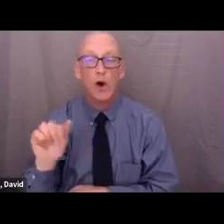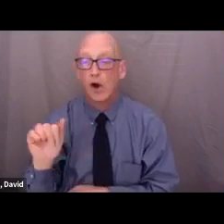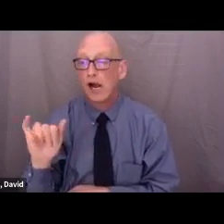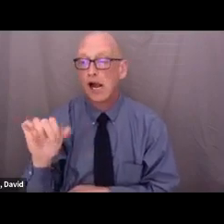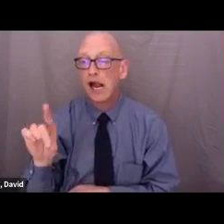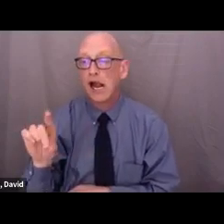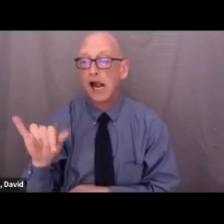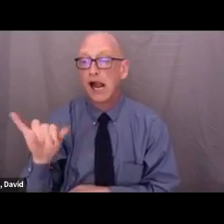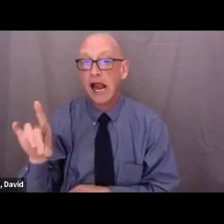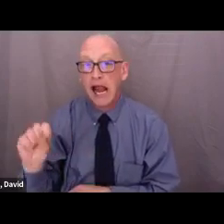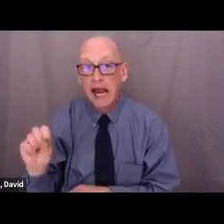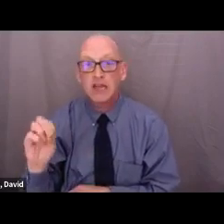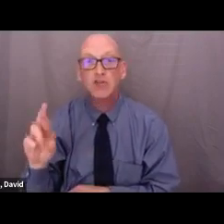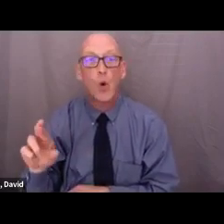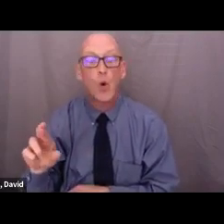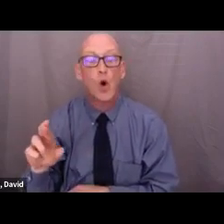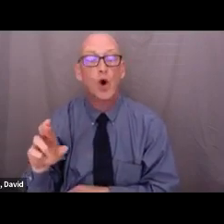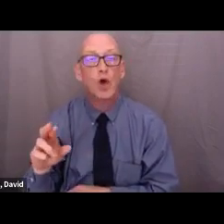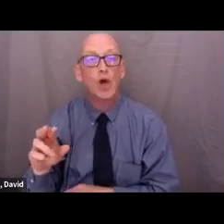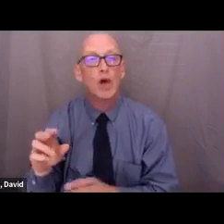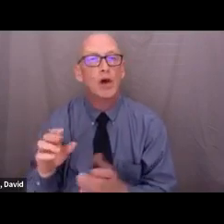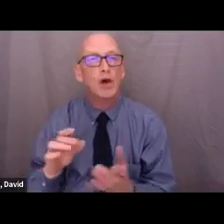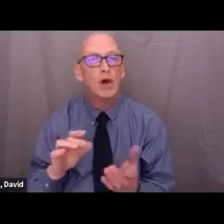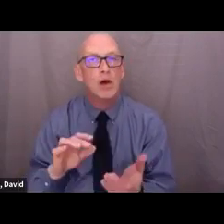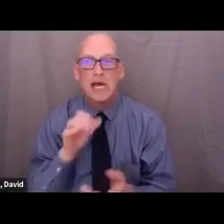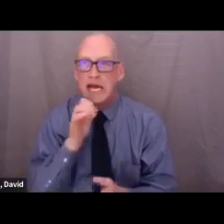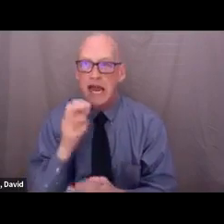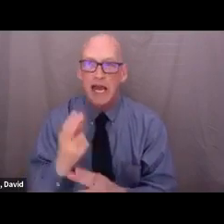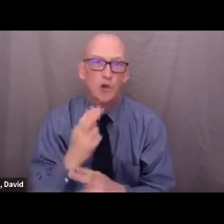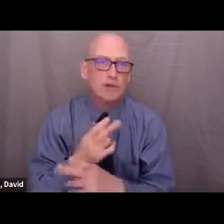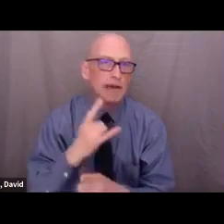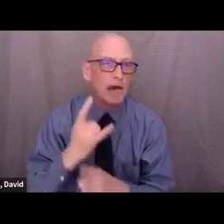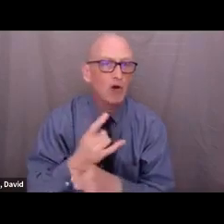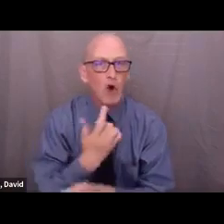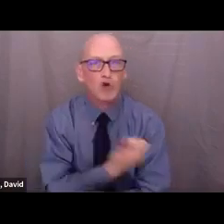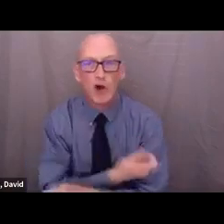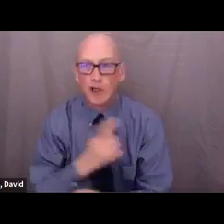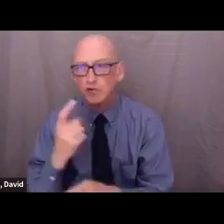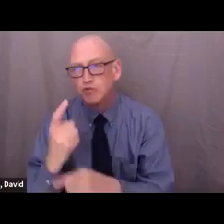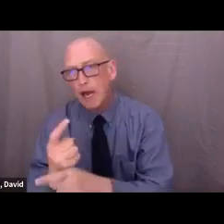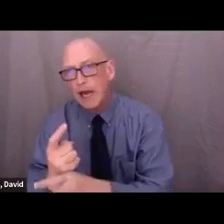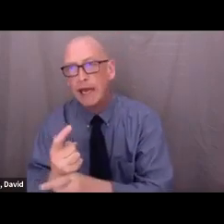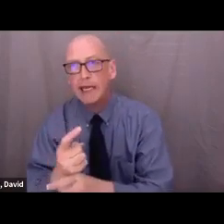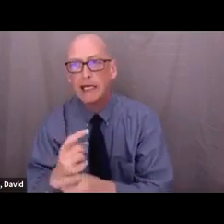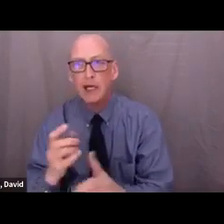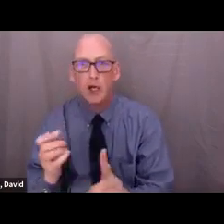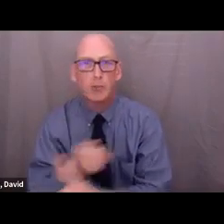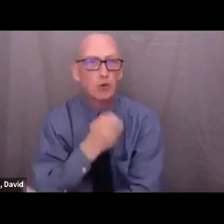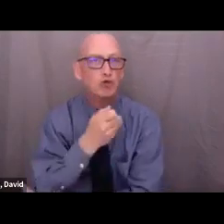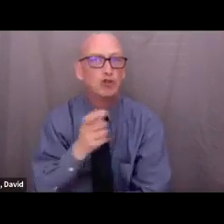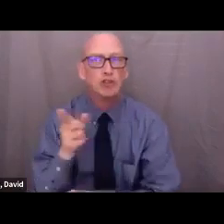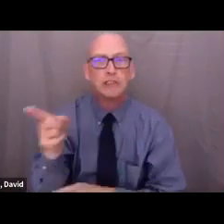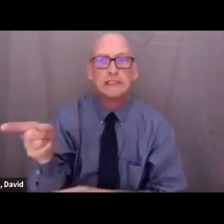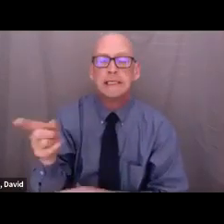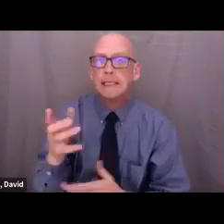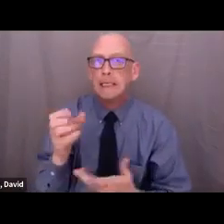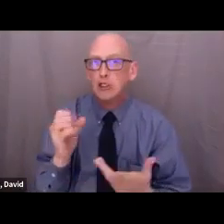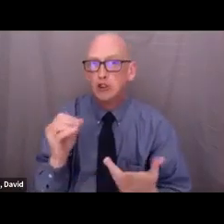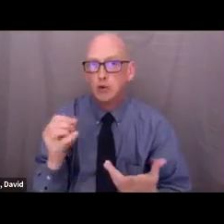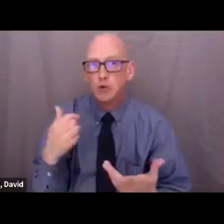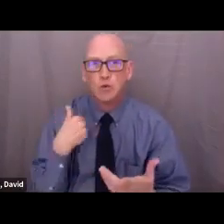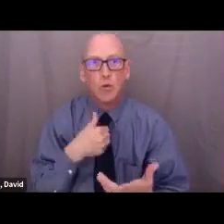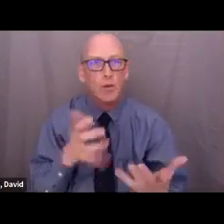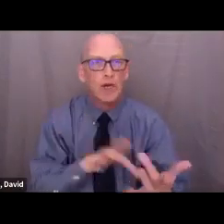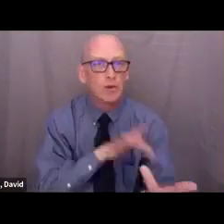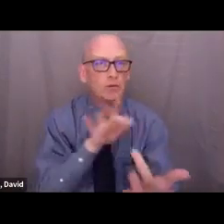or alcohol that are a result of traumatic experiences that many LGBT people have faced. So during this time, it's important to reach out